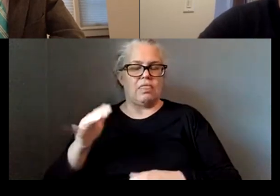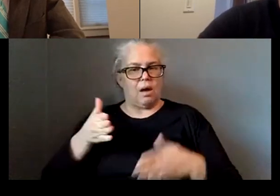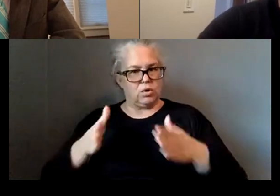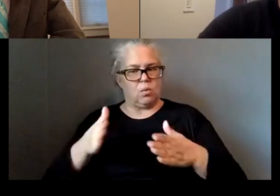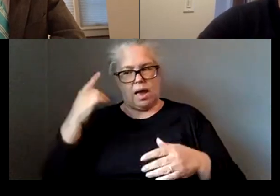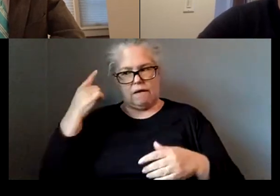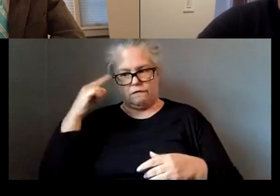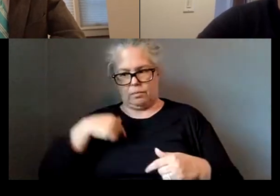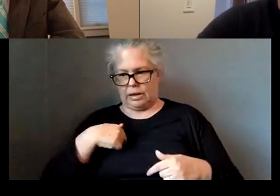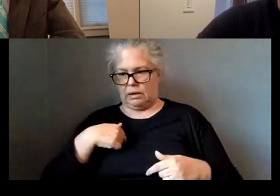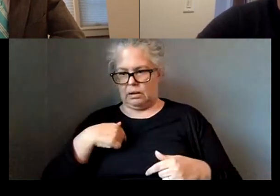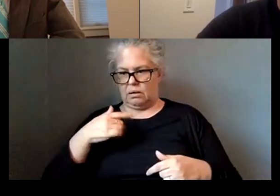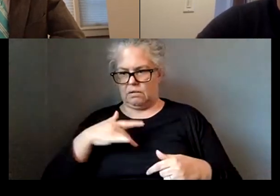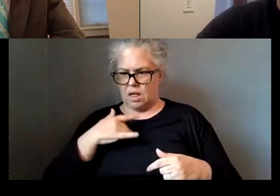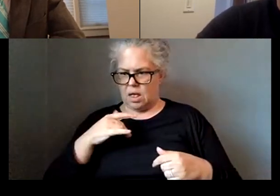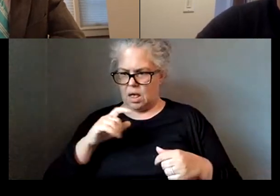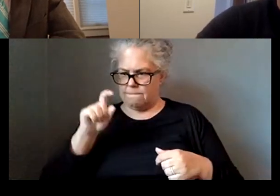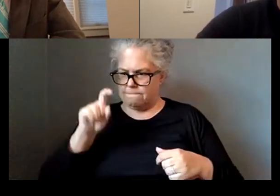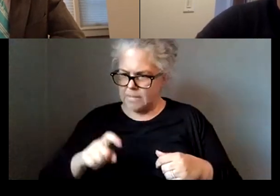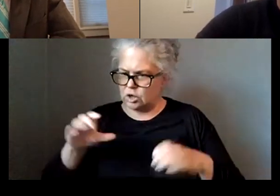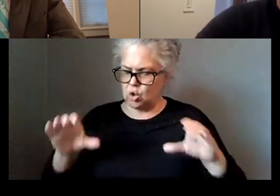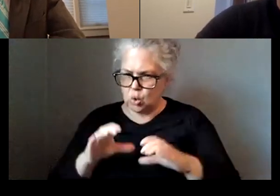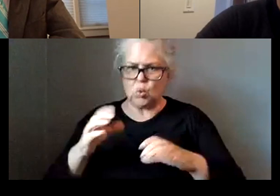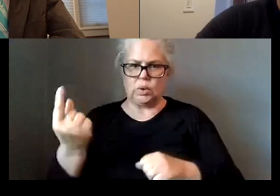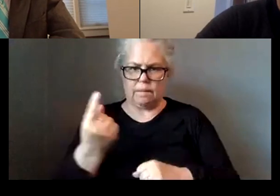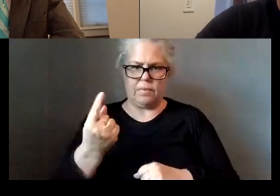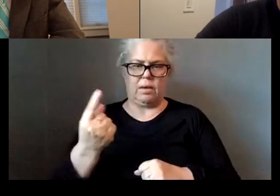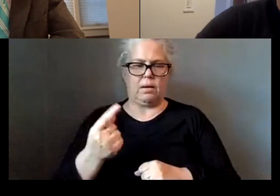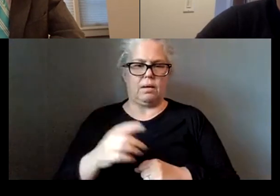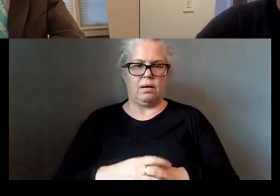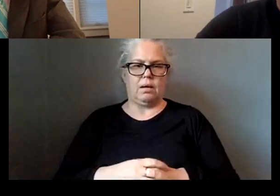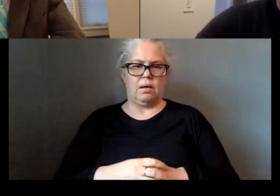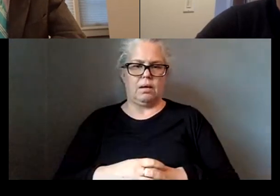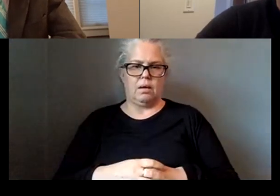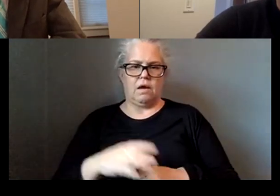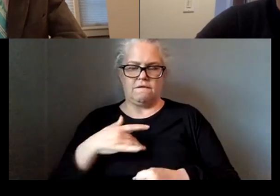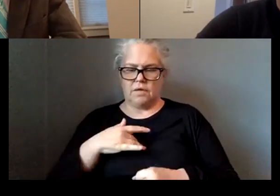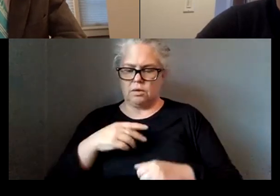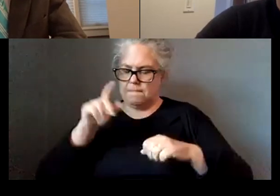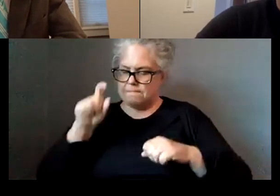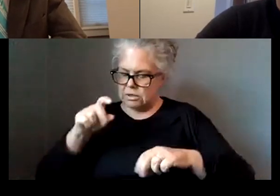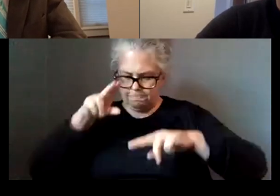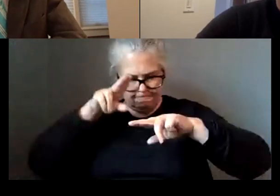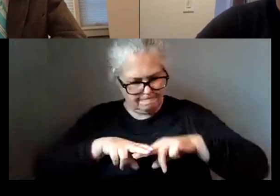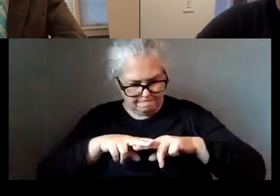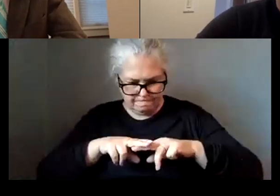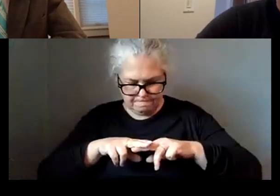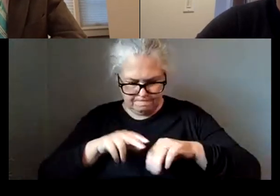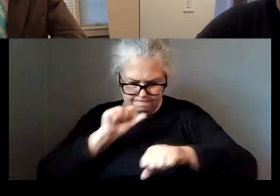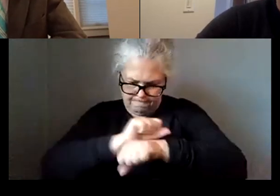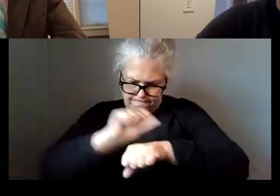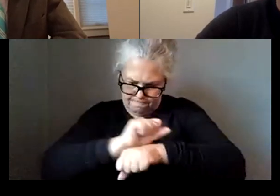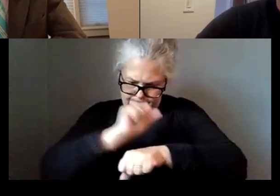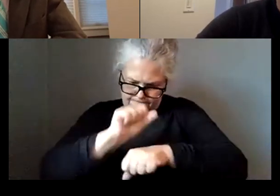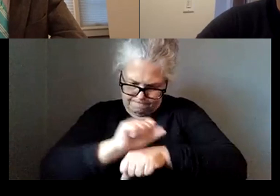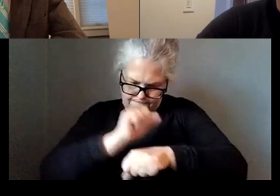to do something. I felt compelled to just burrow in and to cut and slash as I needed to,